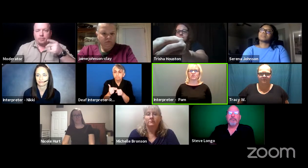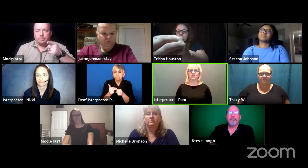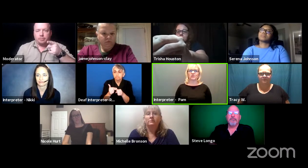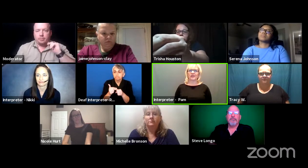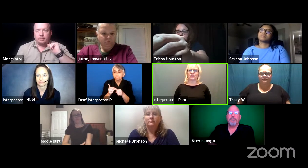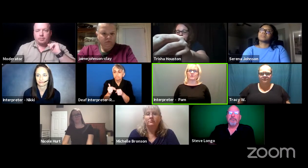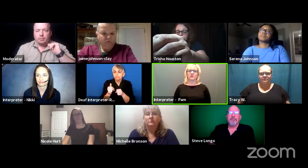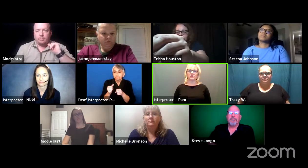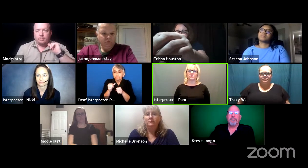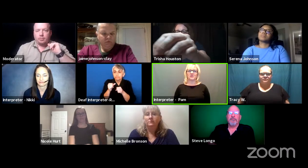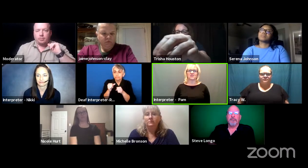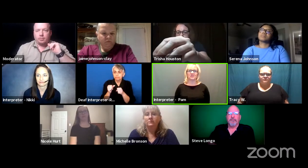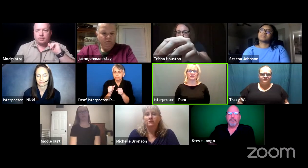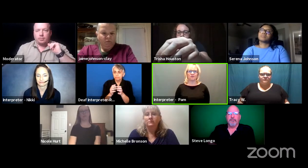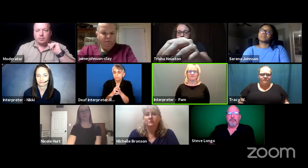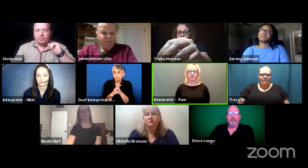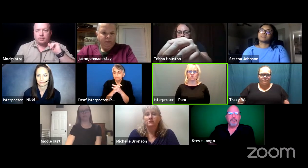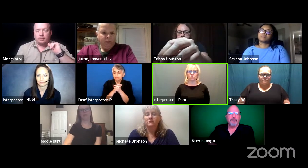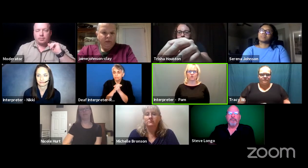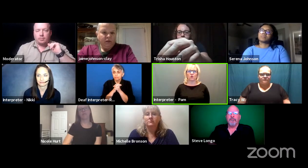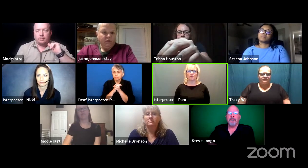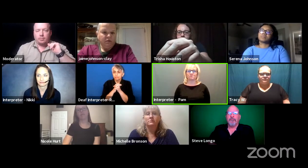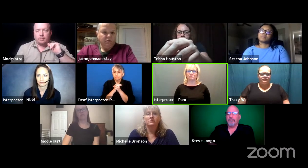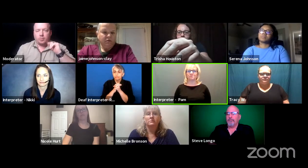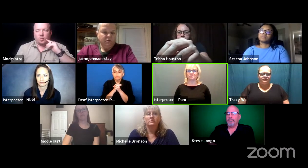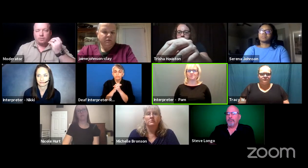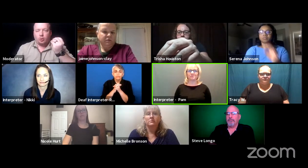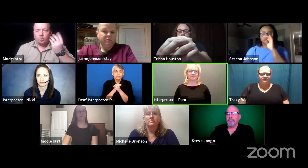just taking a picture of this on my phone. One moment.